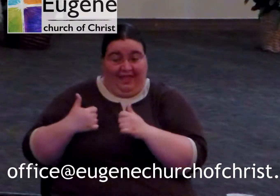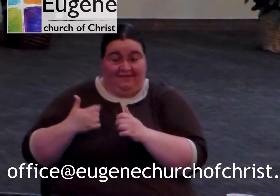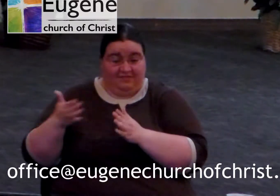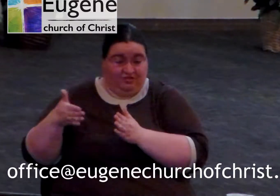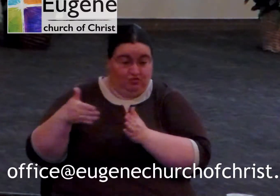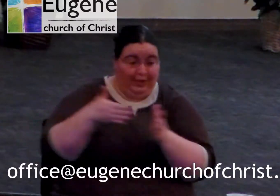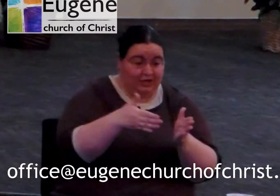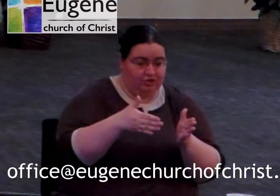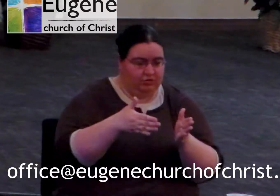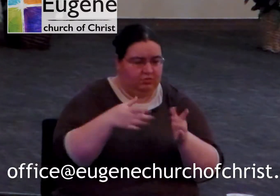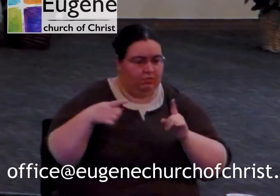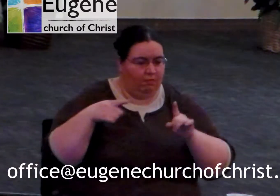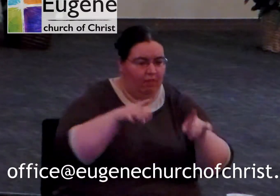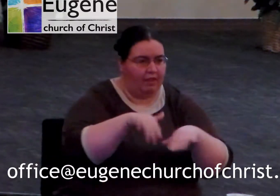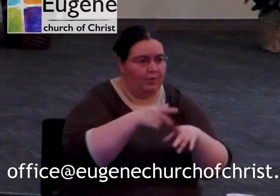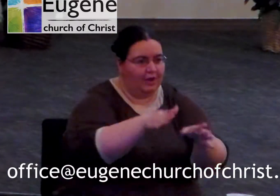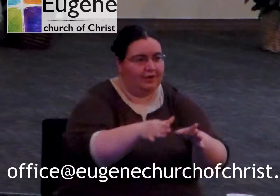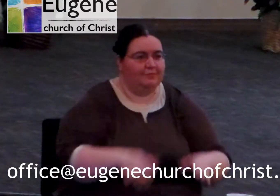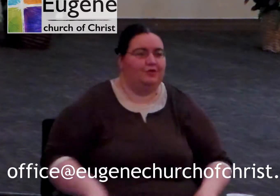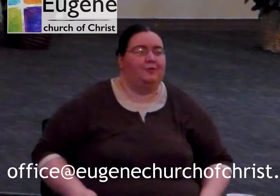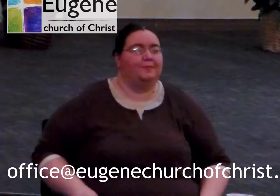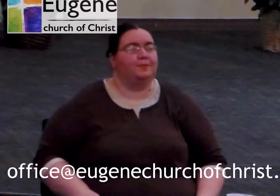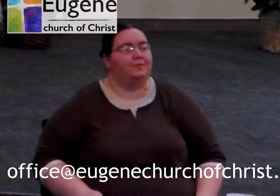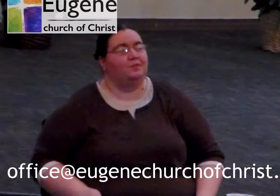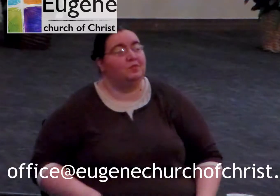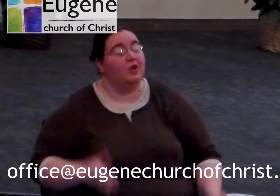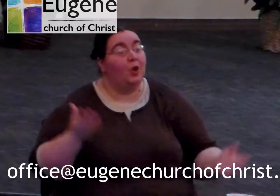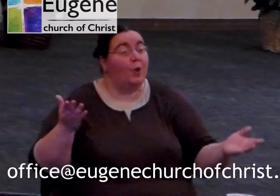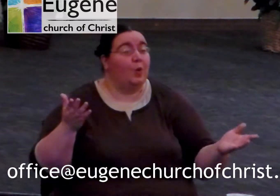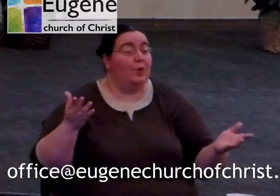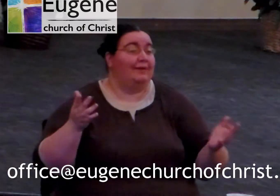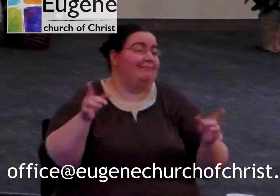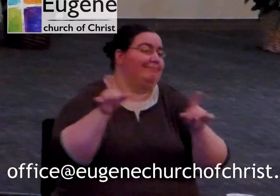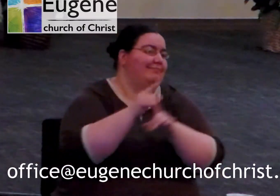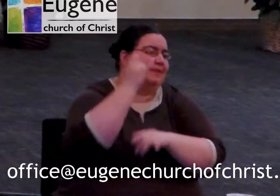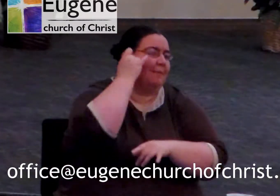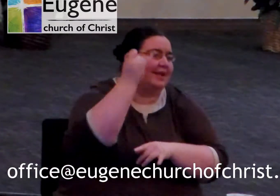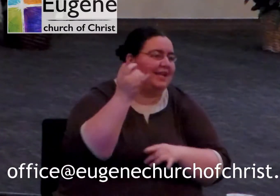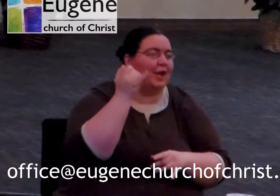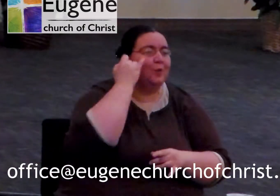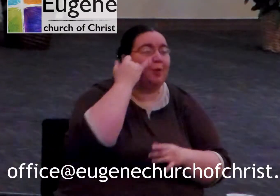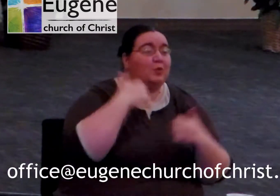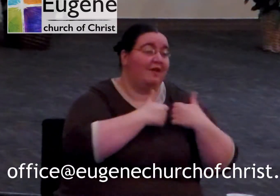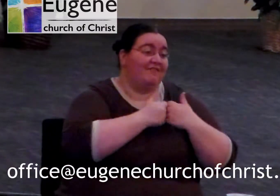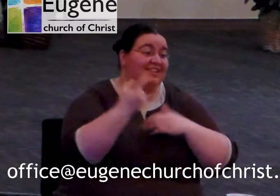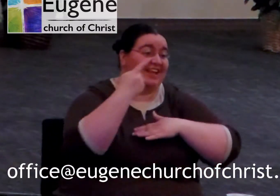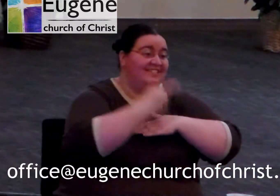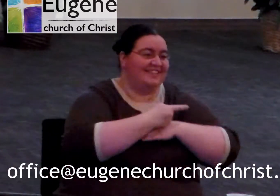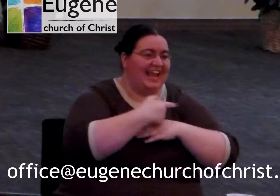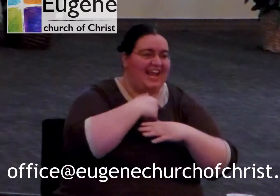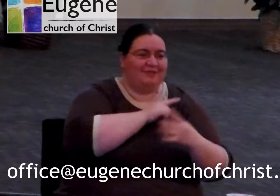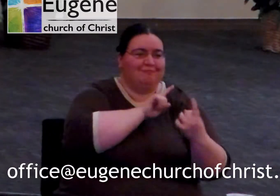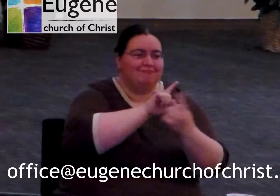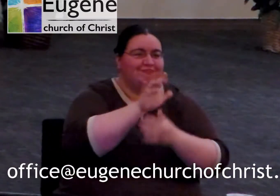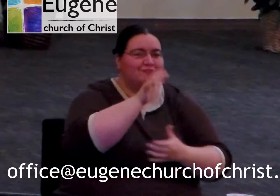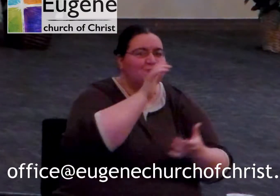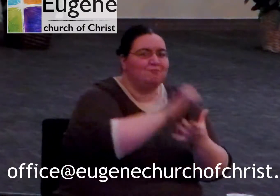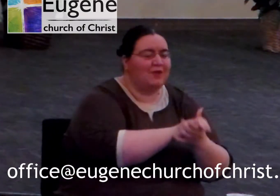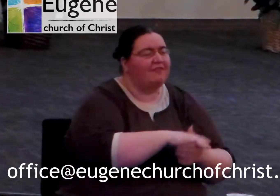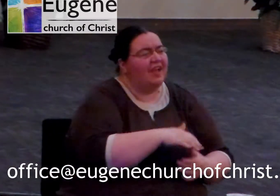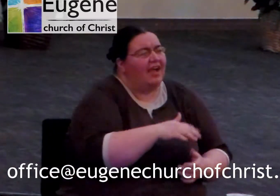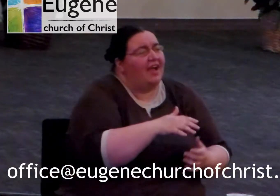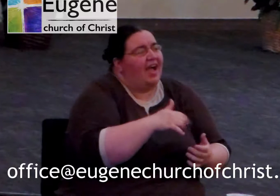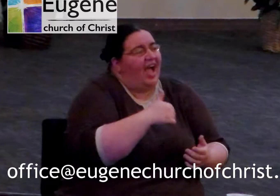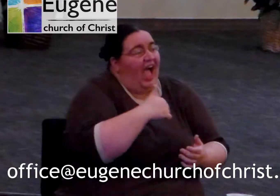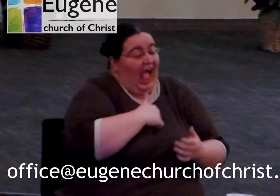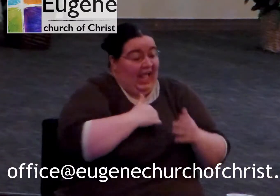Or on your anniversary, I intended to take us on a trip, or for someone's birthday, or for your birthday if your parents came in and said, yeah, I intended to do that cake thing, but it